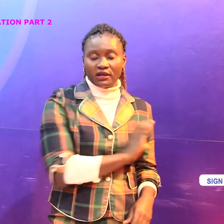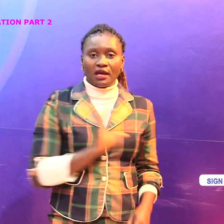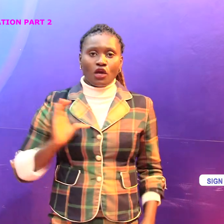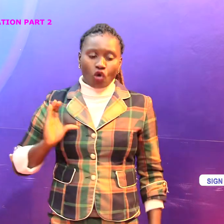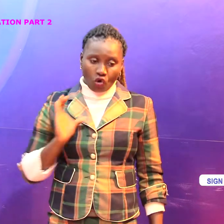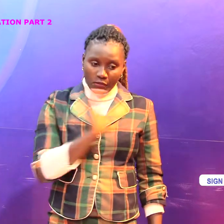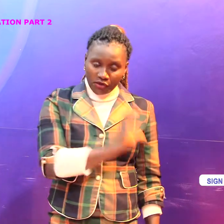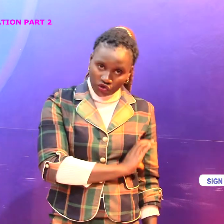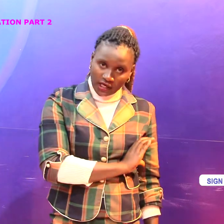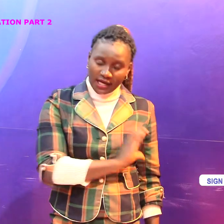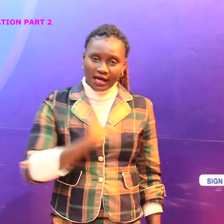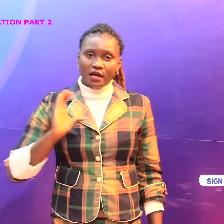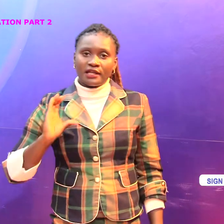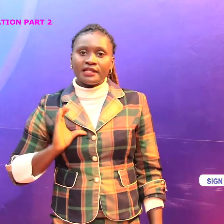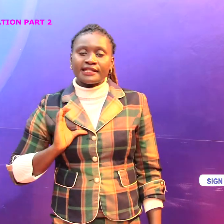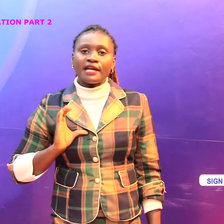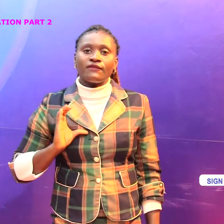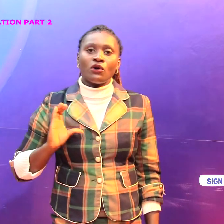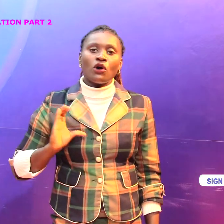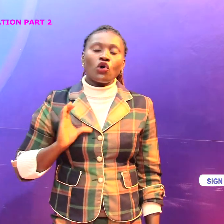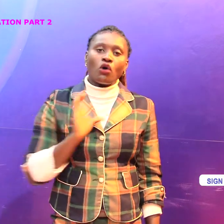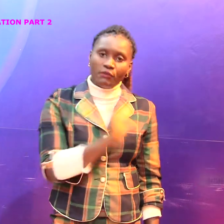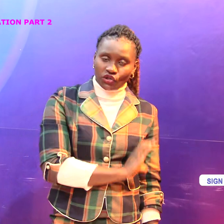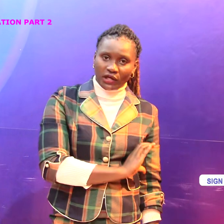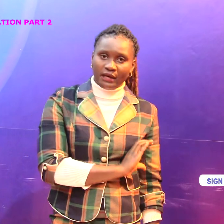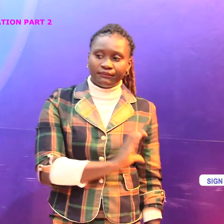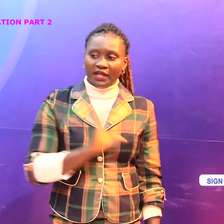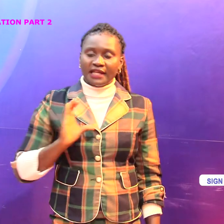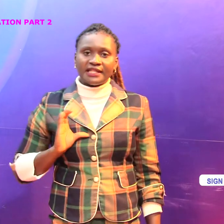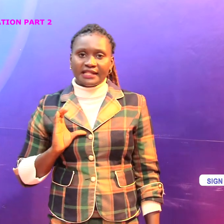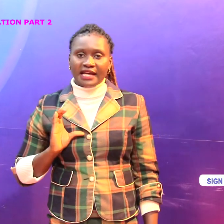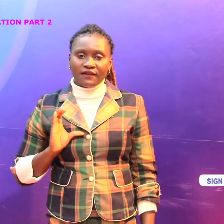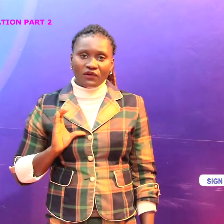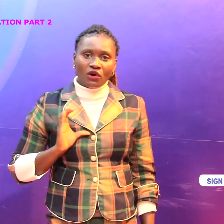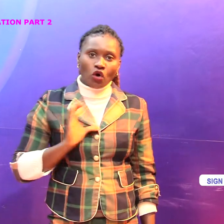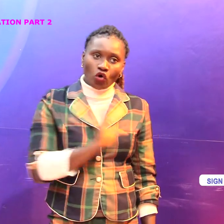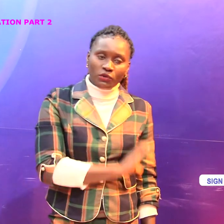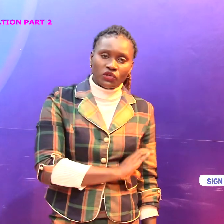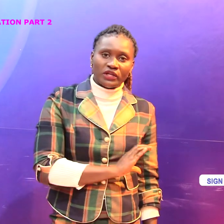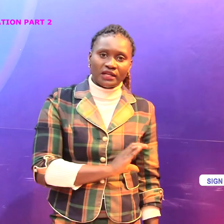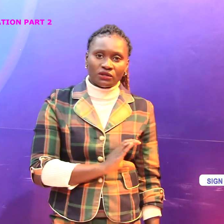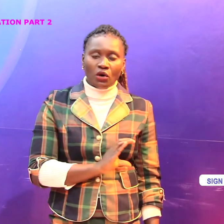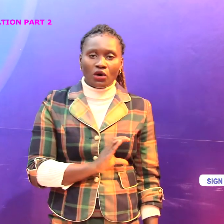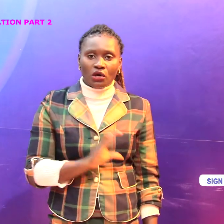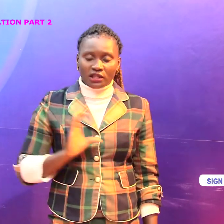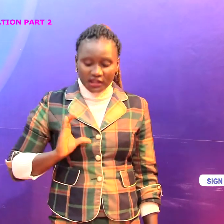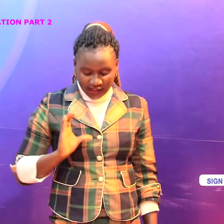Okay, commissioner. This is a sign for commissioner. This is a sign for commissioner. So this is a sign